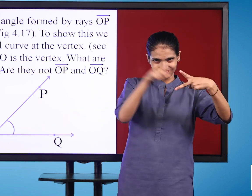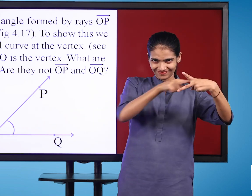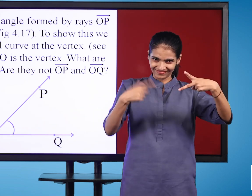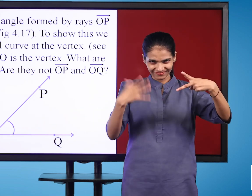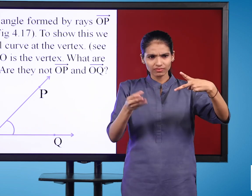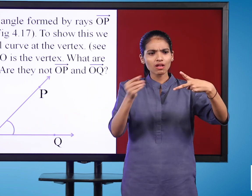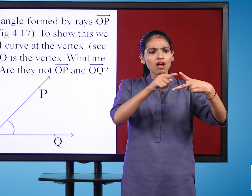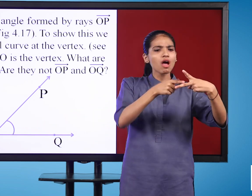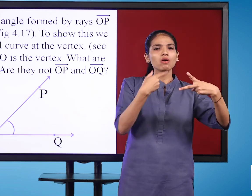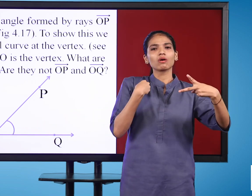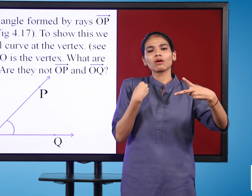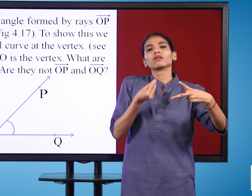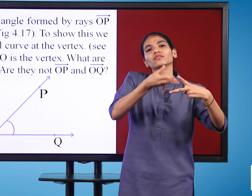Figure 4.17.